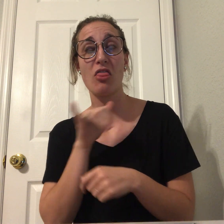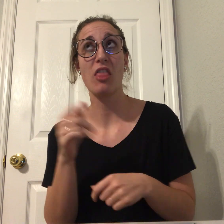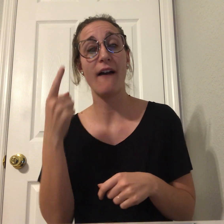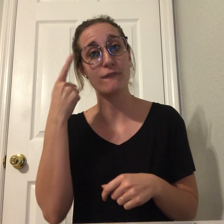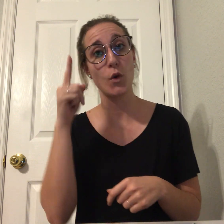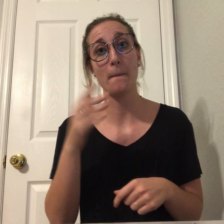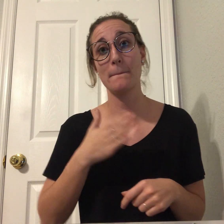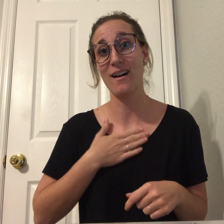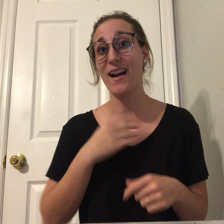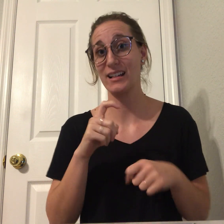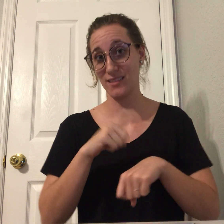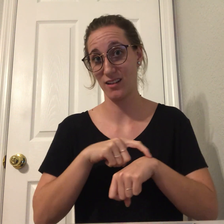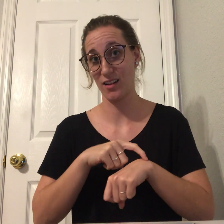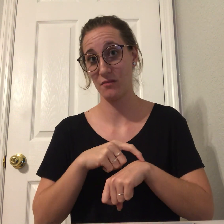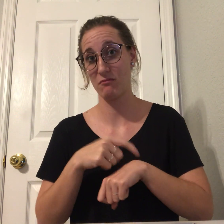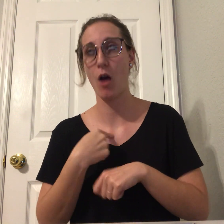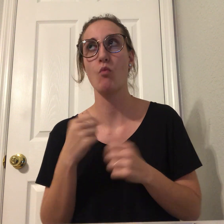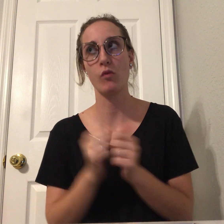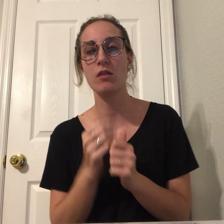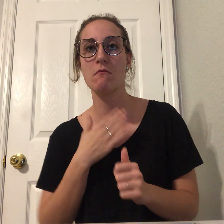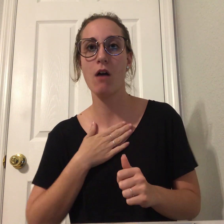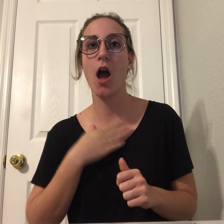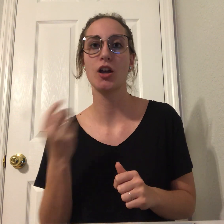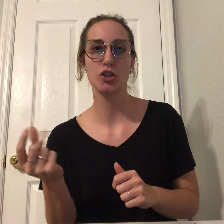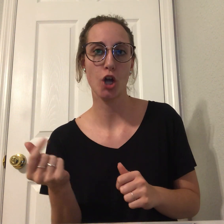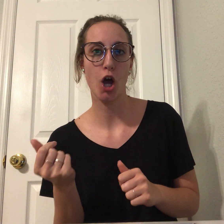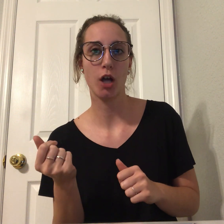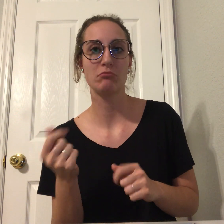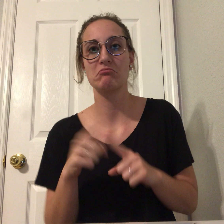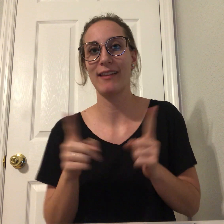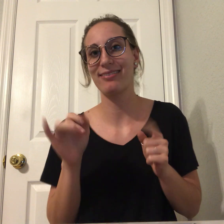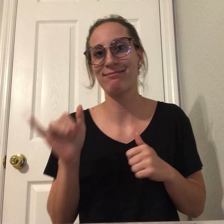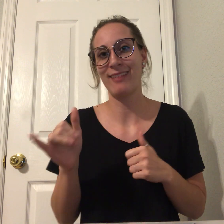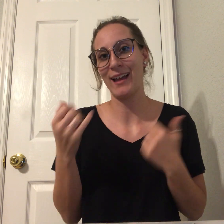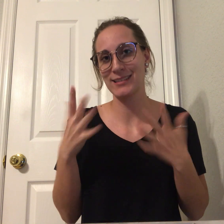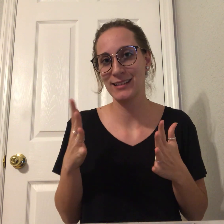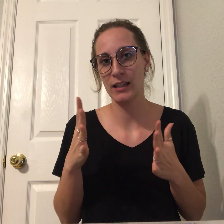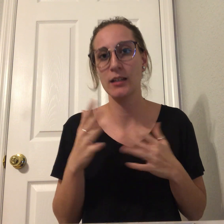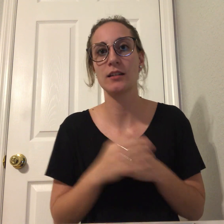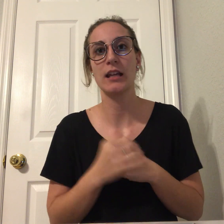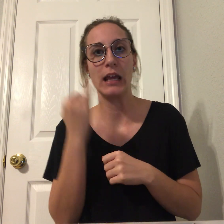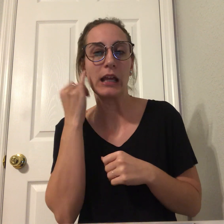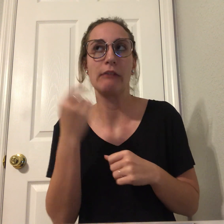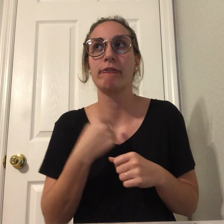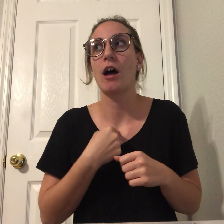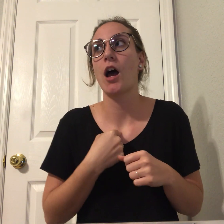walk in the morning. Yes, I'm with my dogs, but that's it. And even if we come across other people in the woods, You give them that,